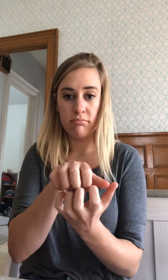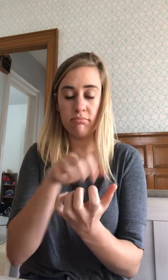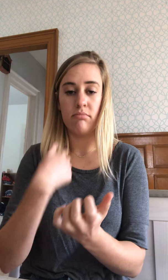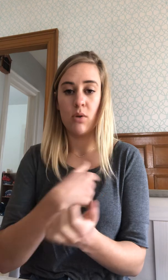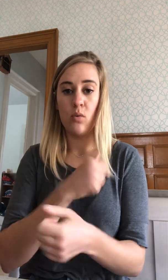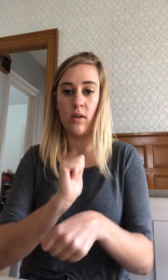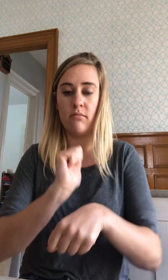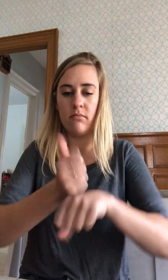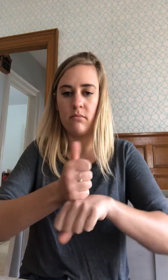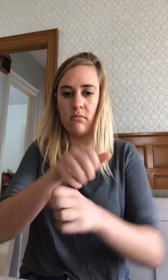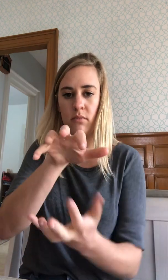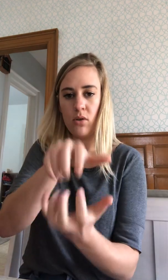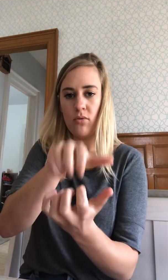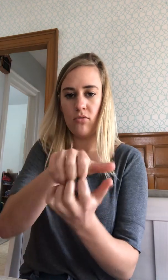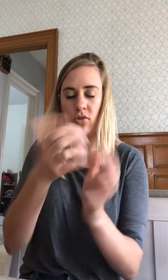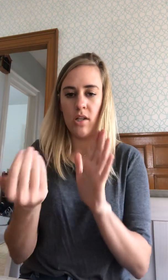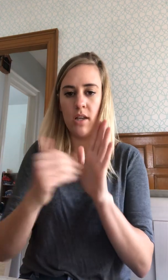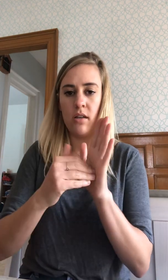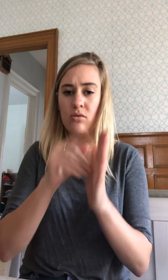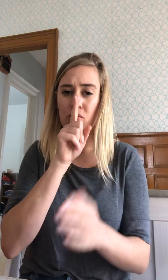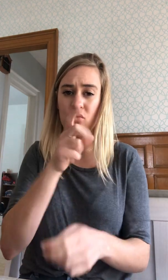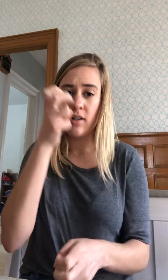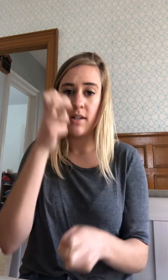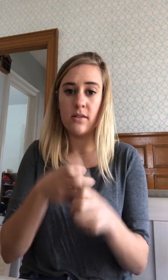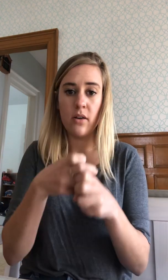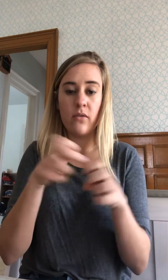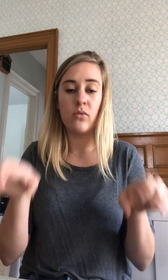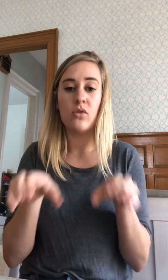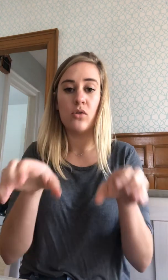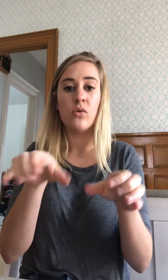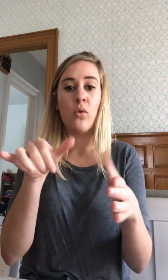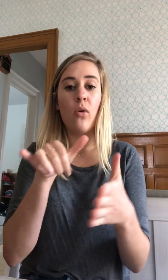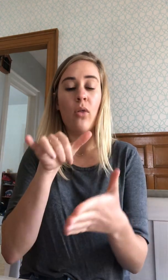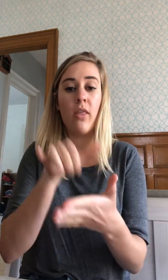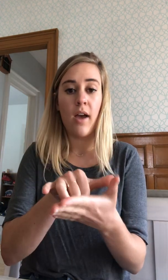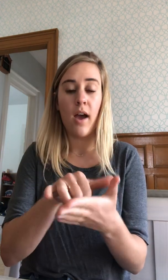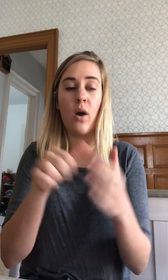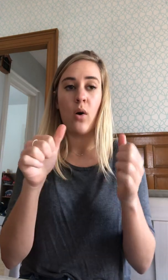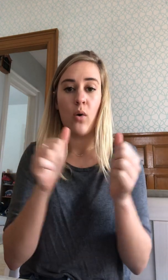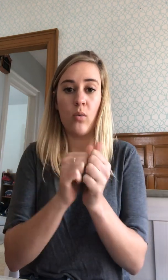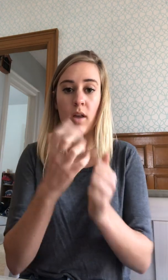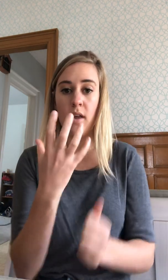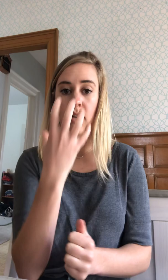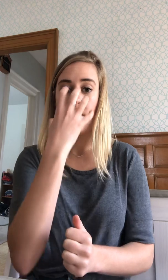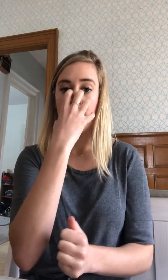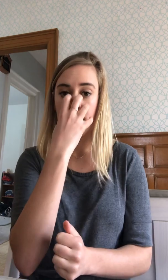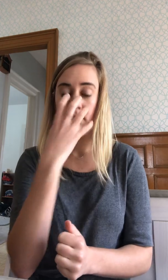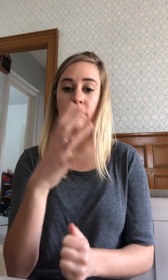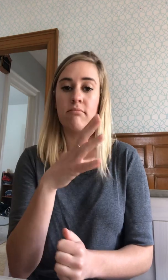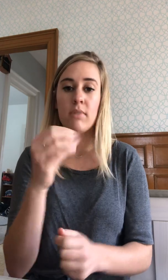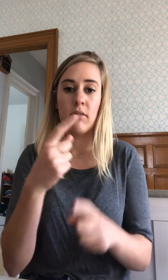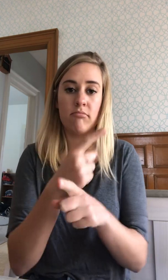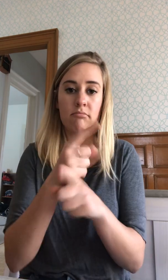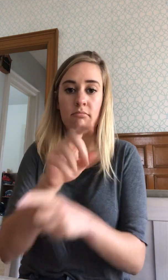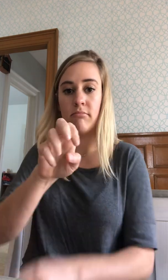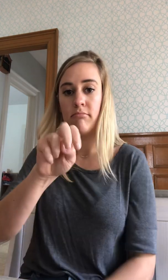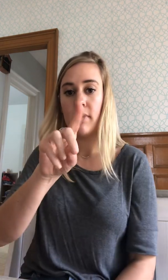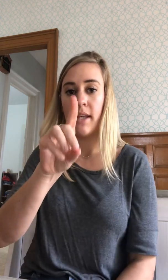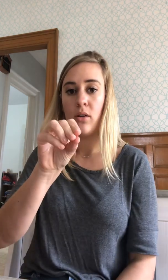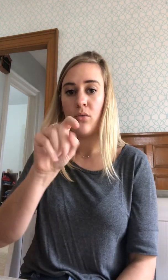the occlusion, it's hard to do that with general anesthesia and an endotracheal tube. So there are some other options to